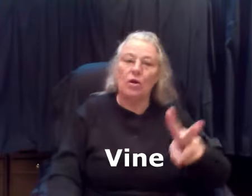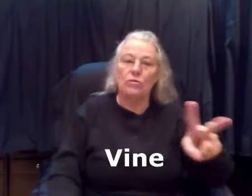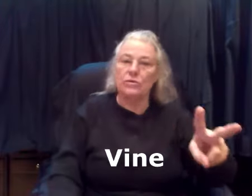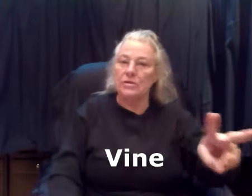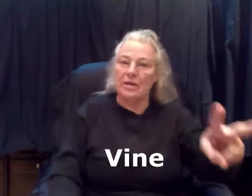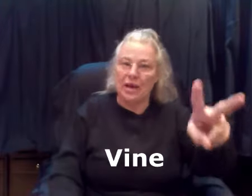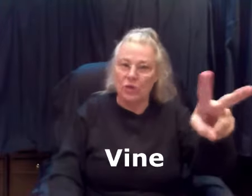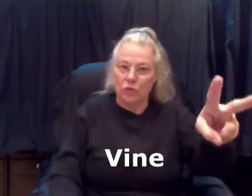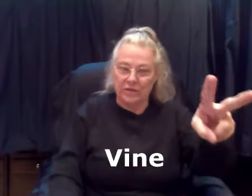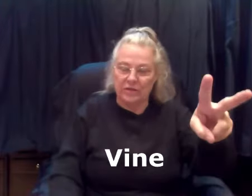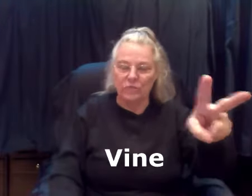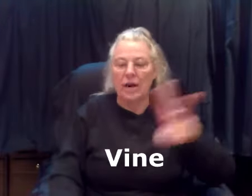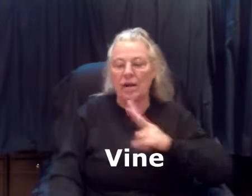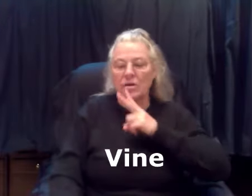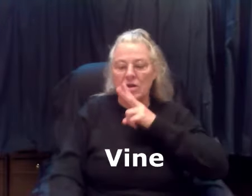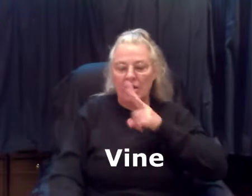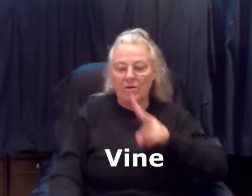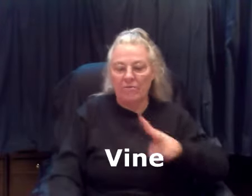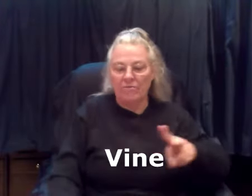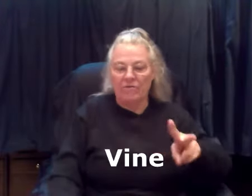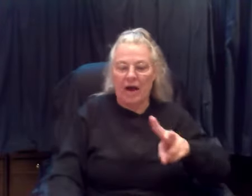goes and twists around. Vine.